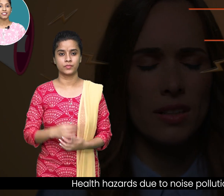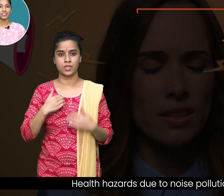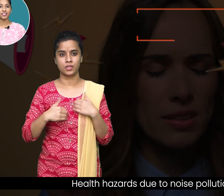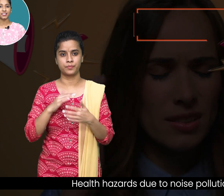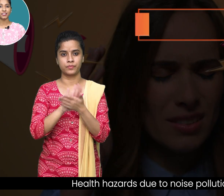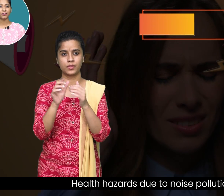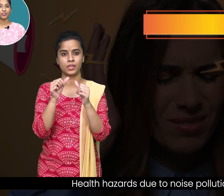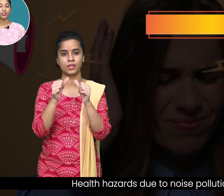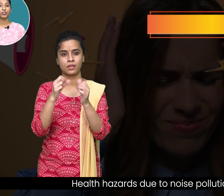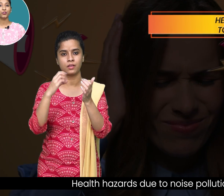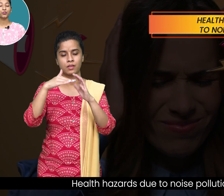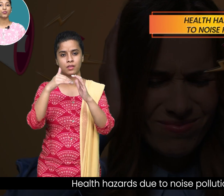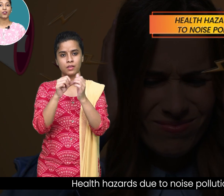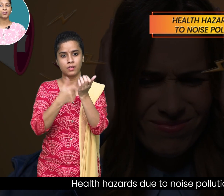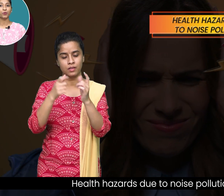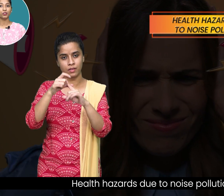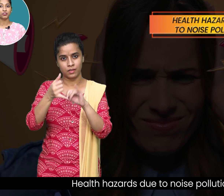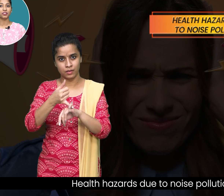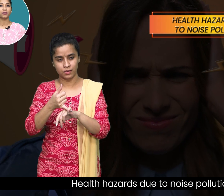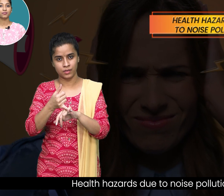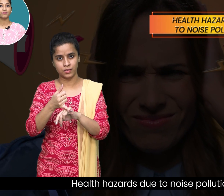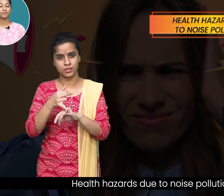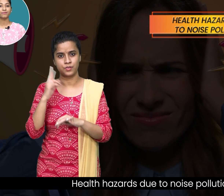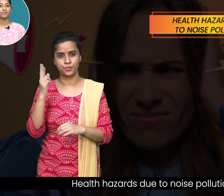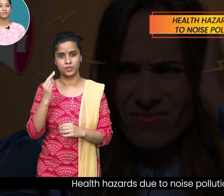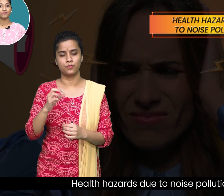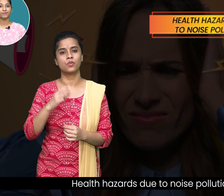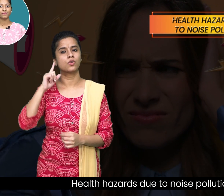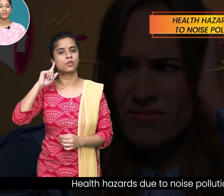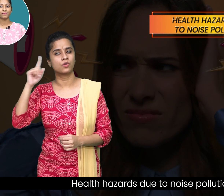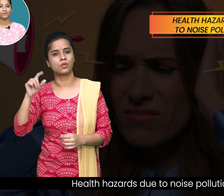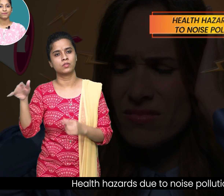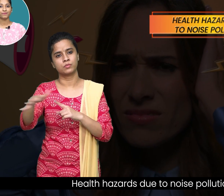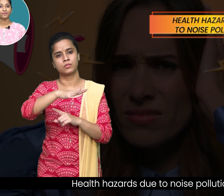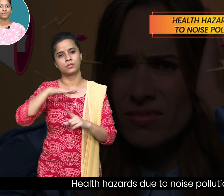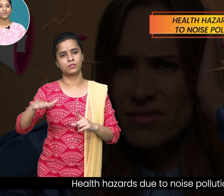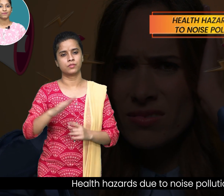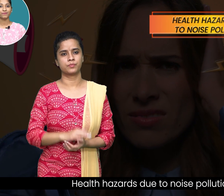Health hazards due to noise pollution.